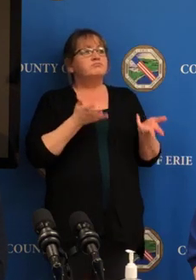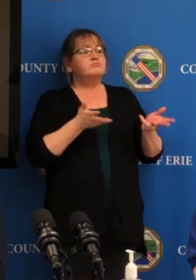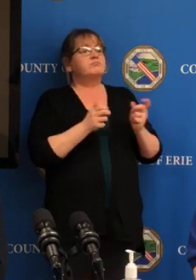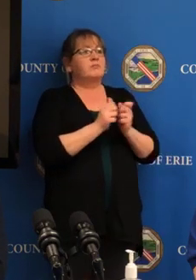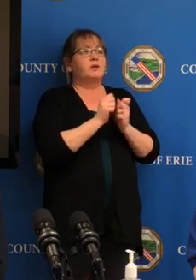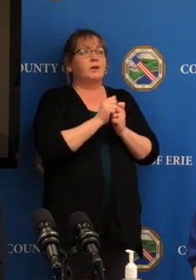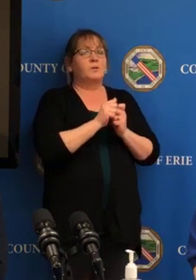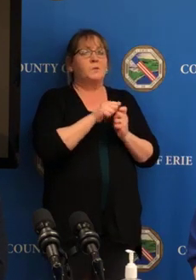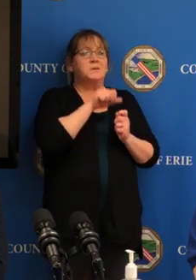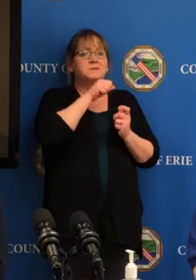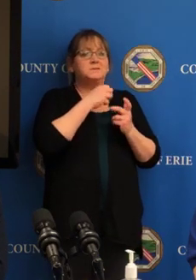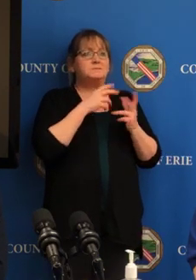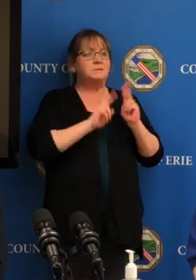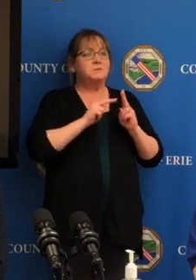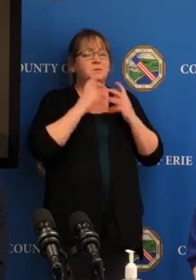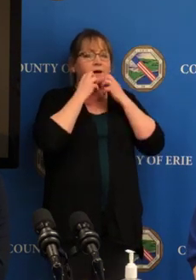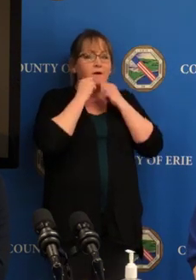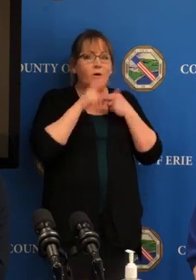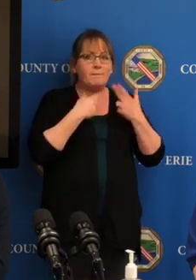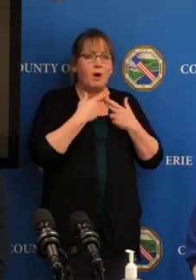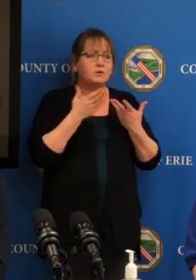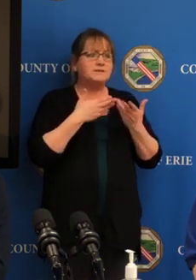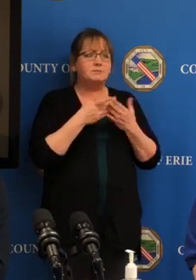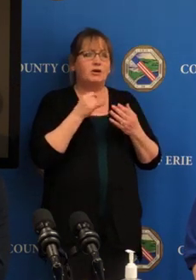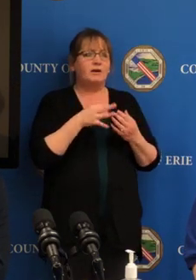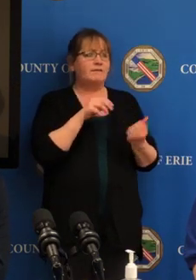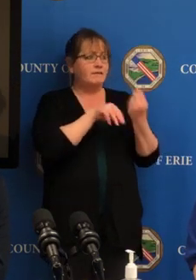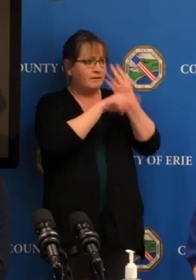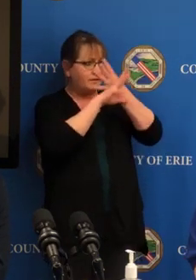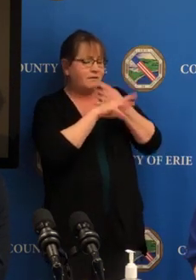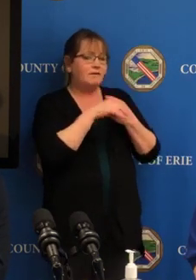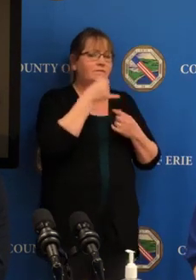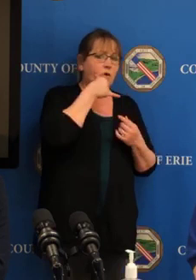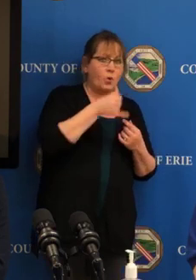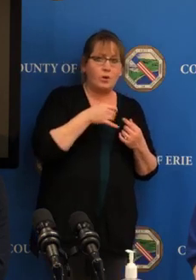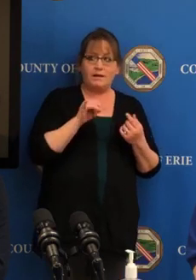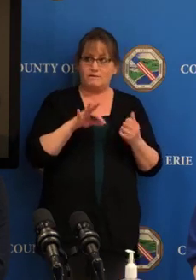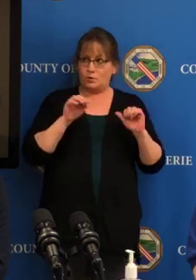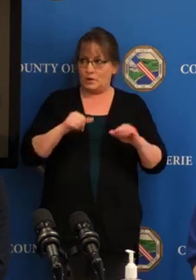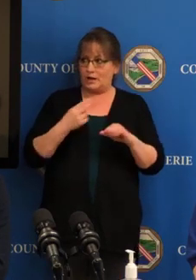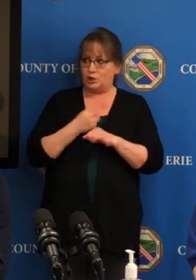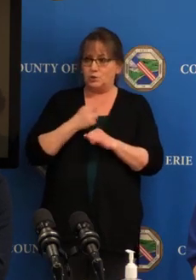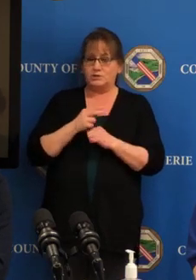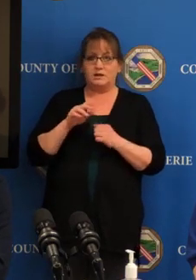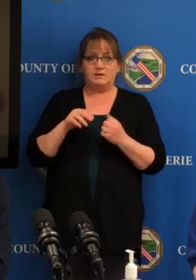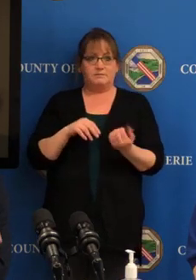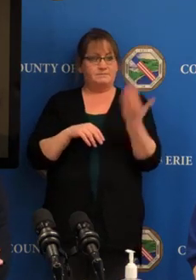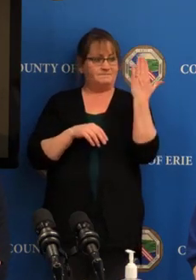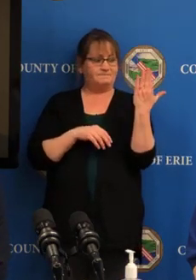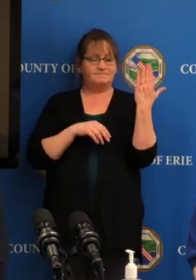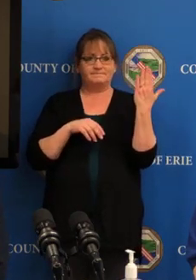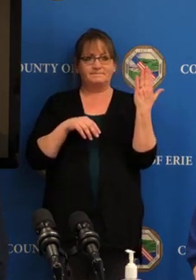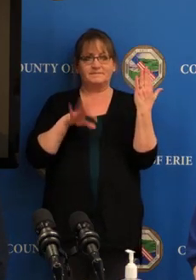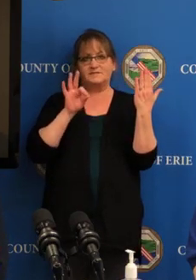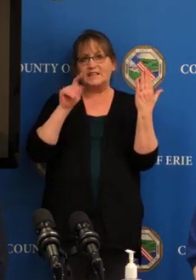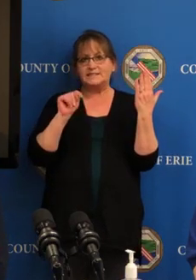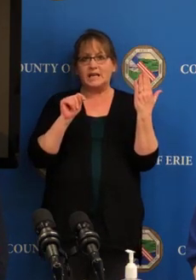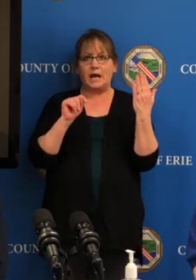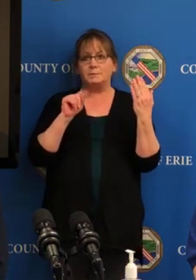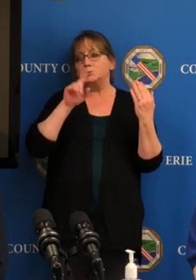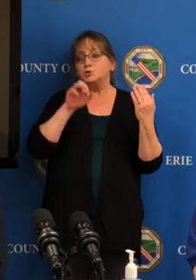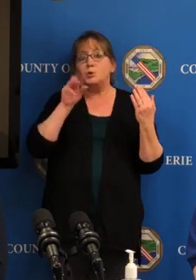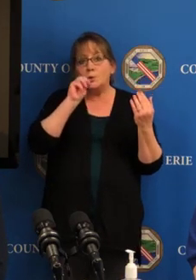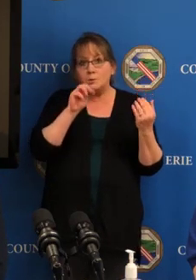ones, even if it's on the phone. If you got the capability to use this and communicate, FaceTime, things like that, Zoom, go ahead and do